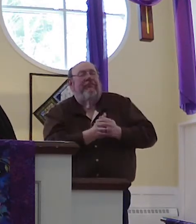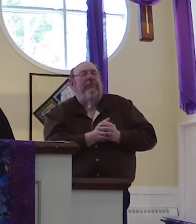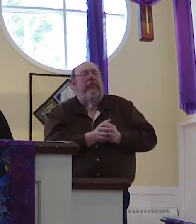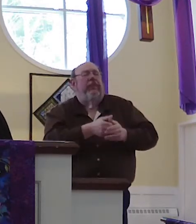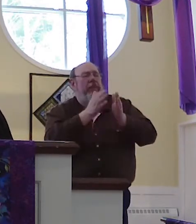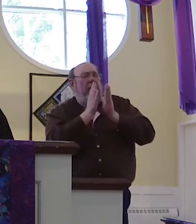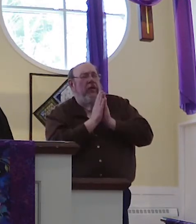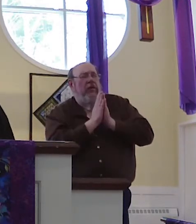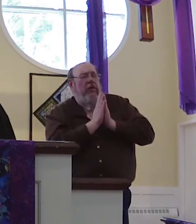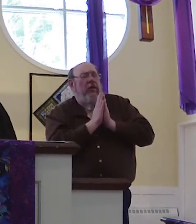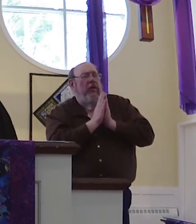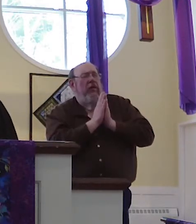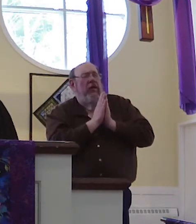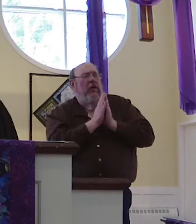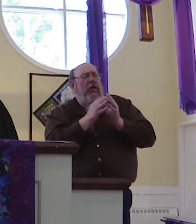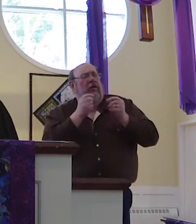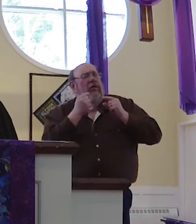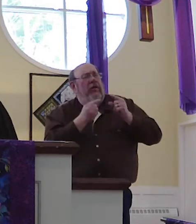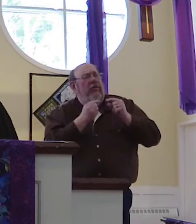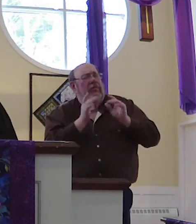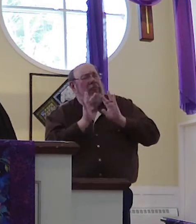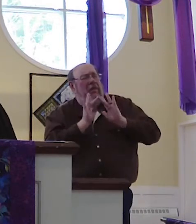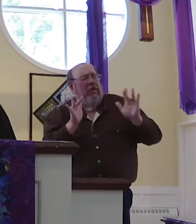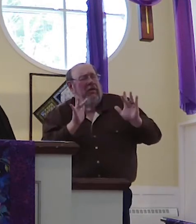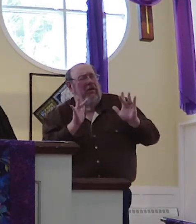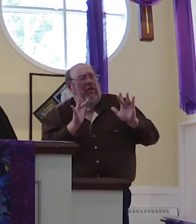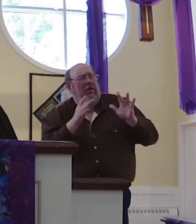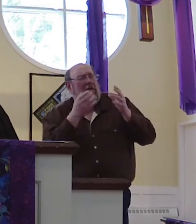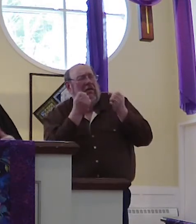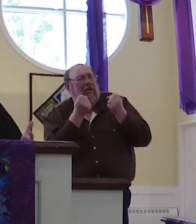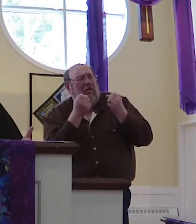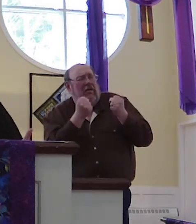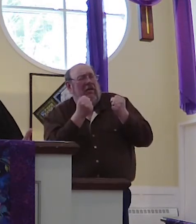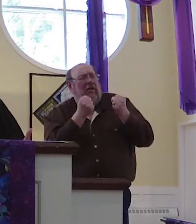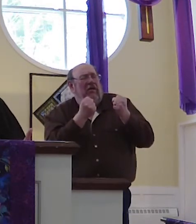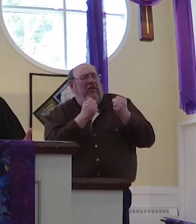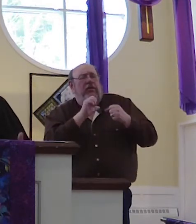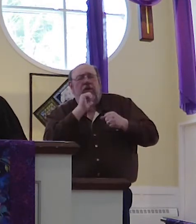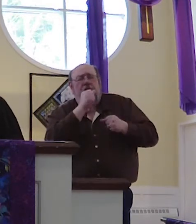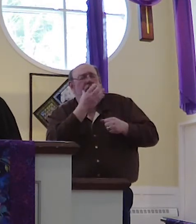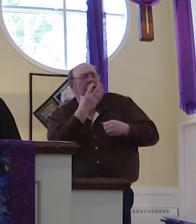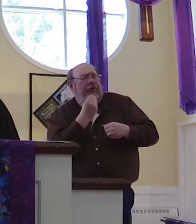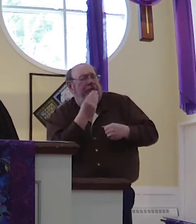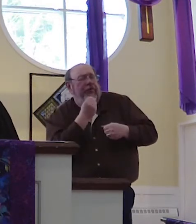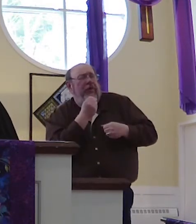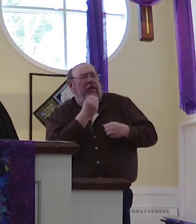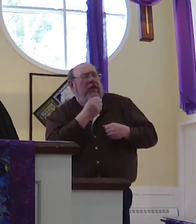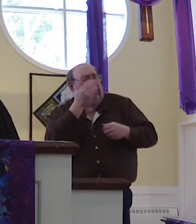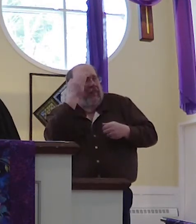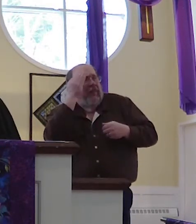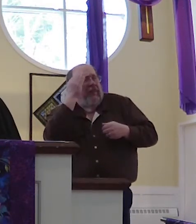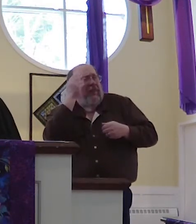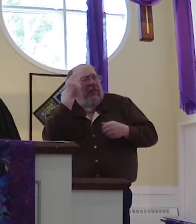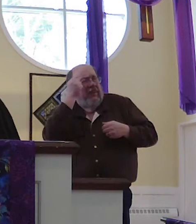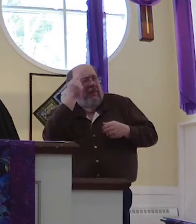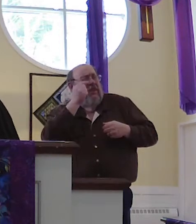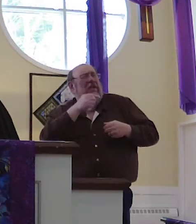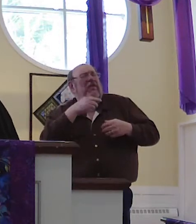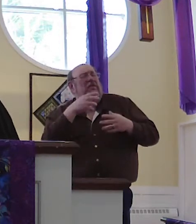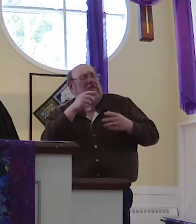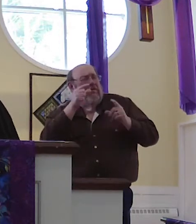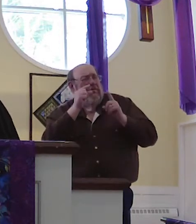praying, do not heap up empty phrases as the Gentiles do, for they think that they'll be heard because of their many